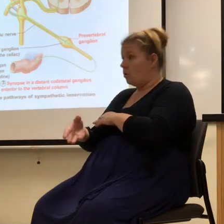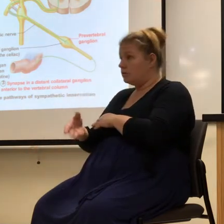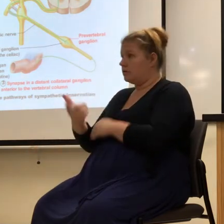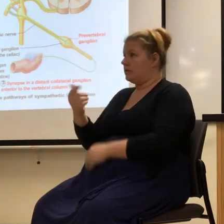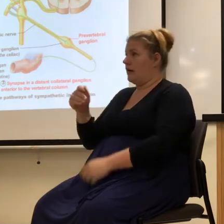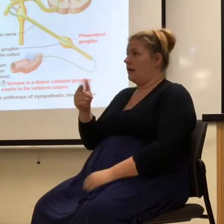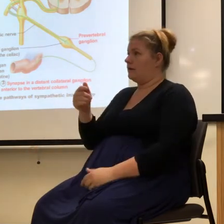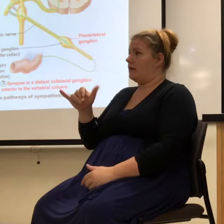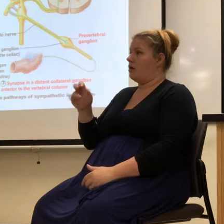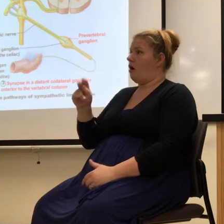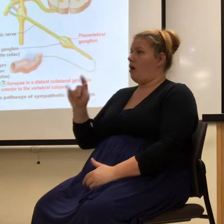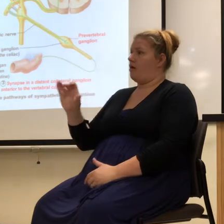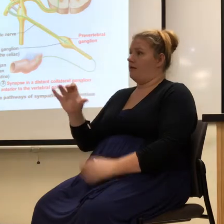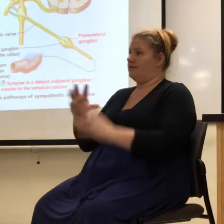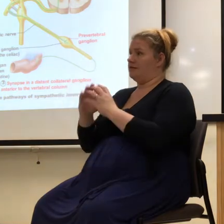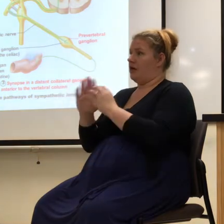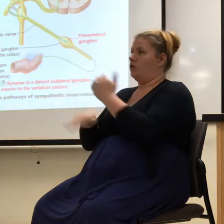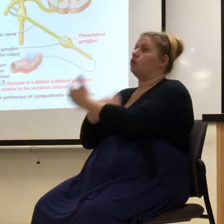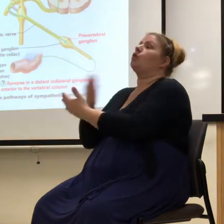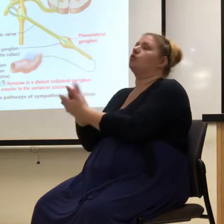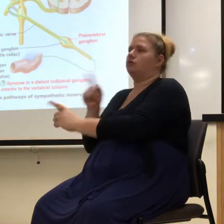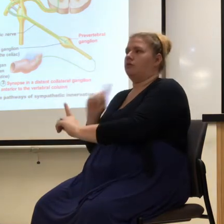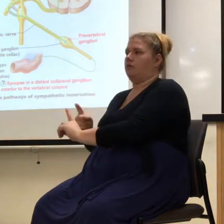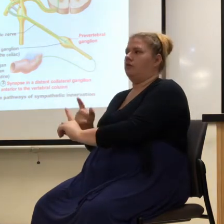goes to the target.